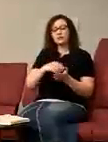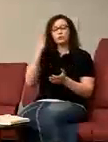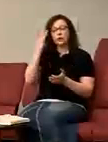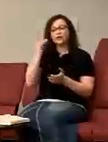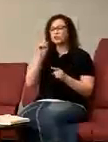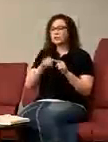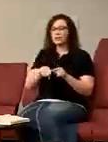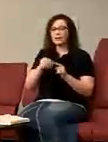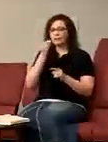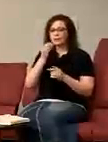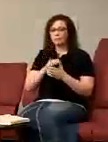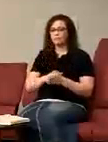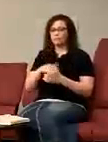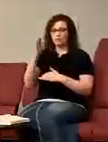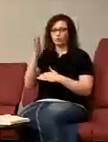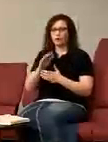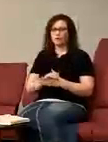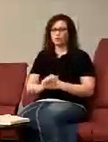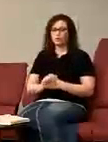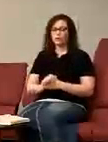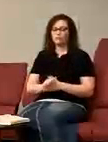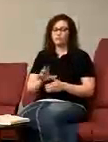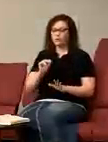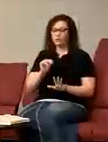said, nope, eat it, you die, right? And